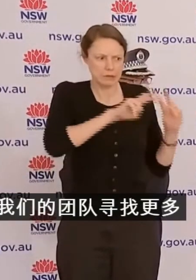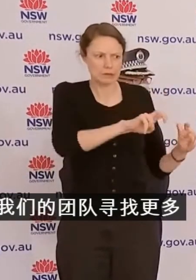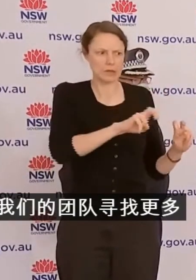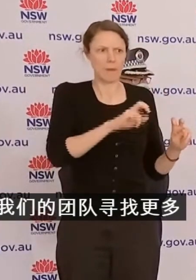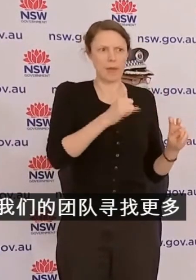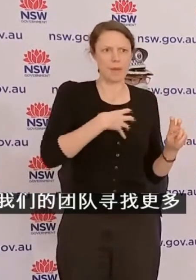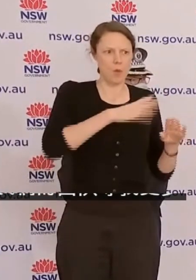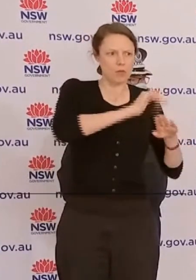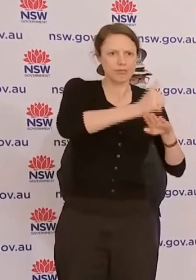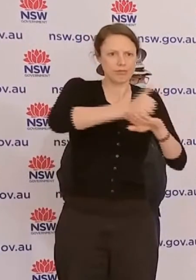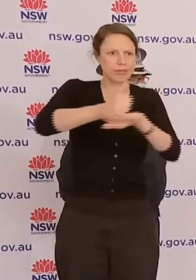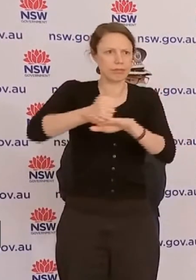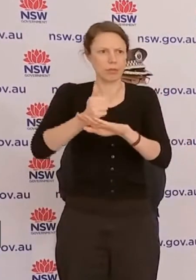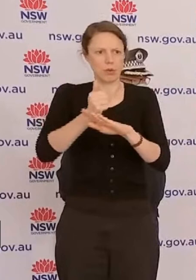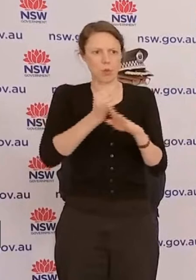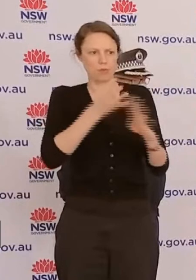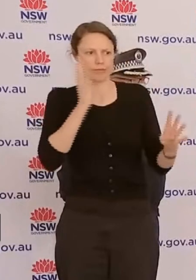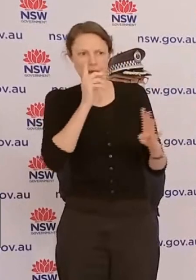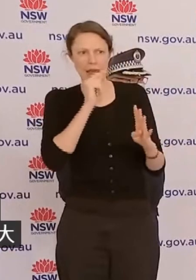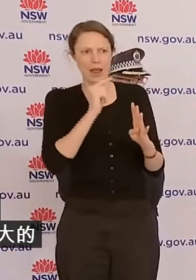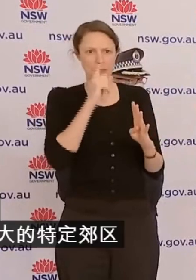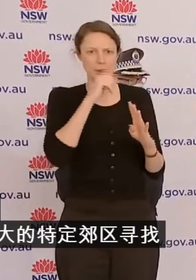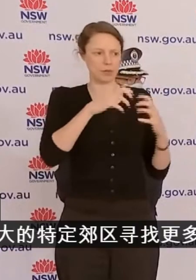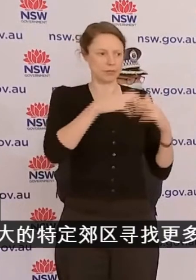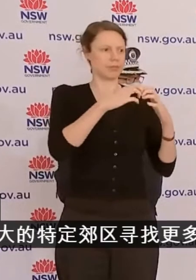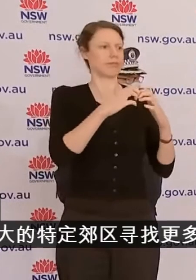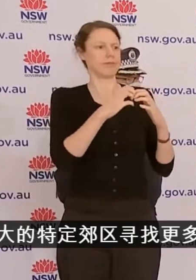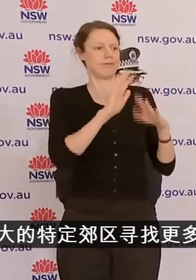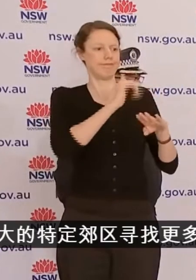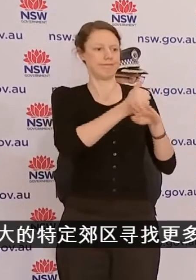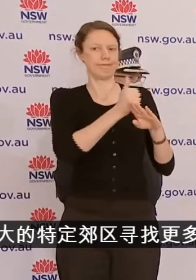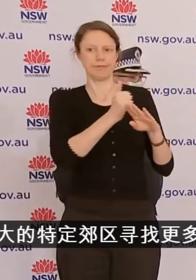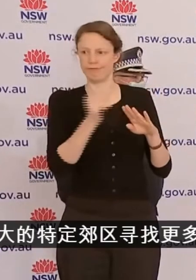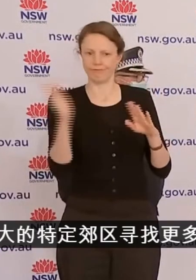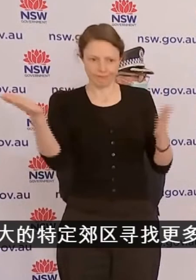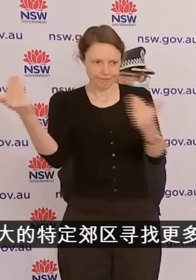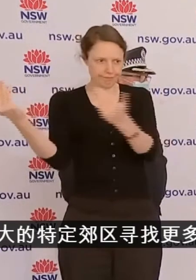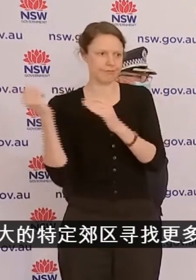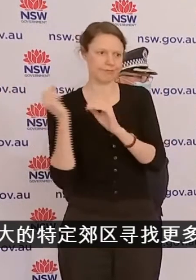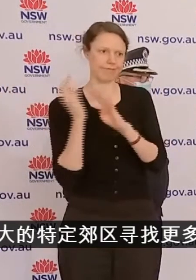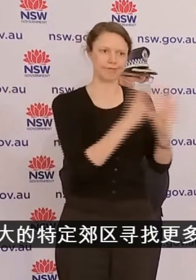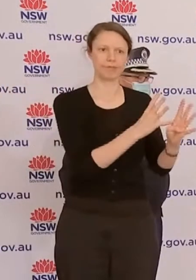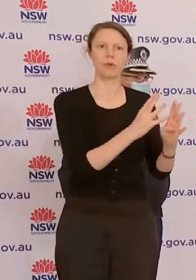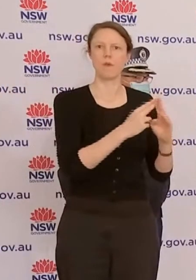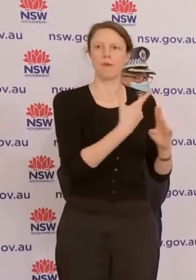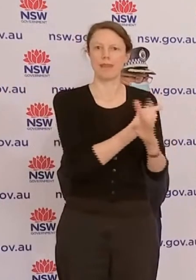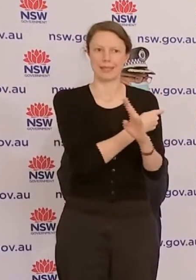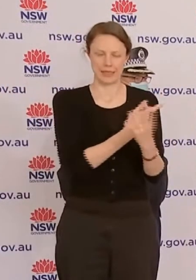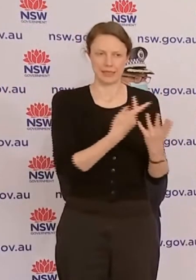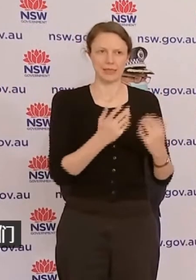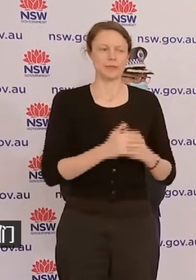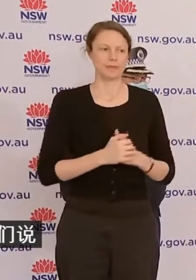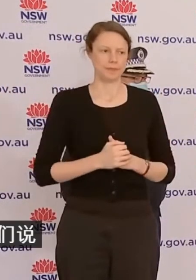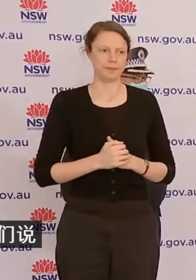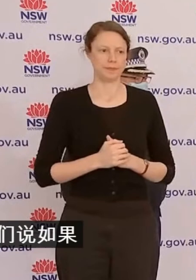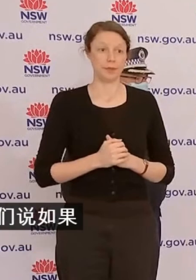walk-ins, for more opportunities for pop-ups in particular suburbs where there's high demand. The one encouraging takeout is when